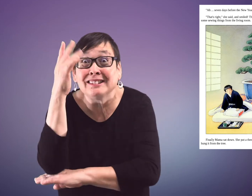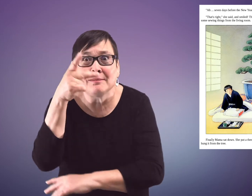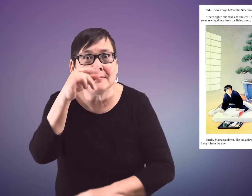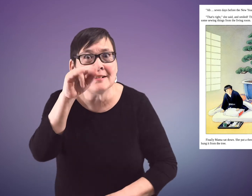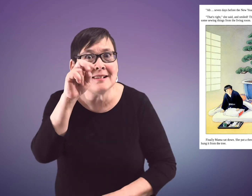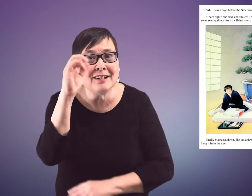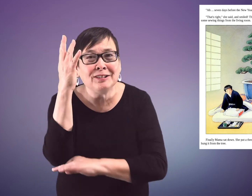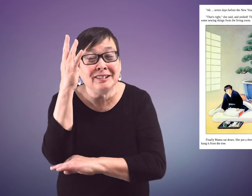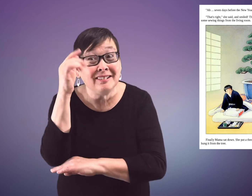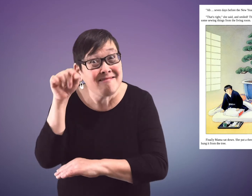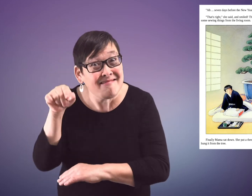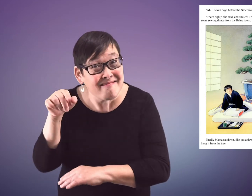my tree?